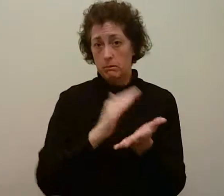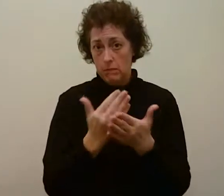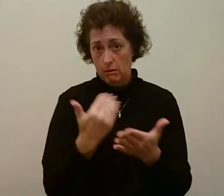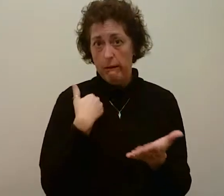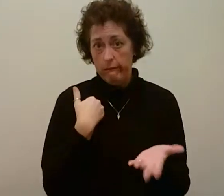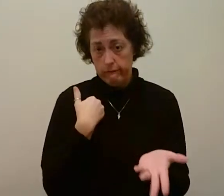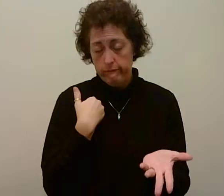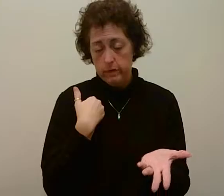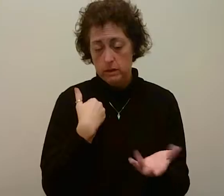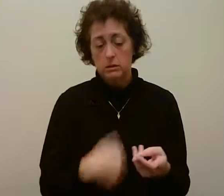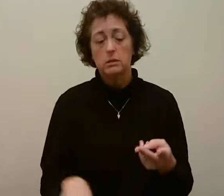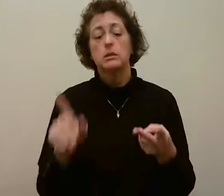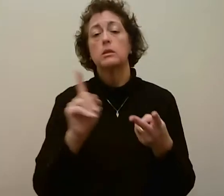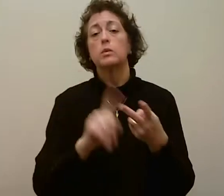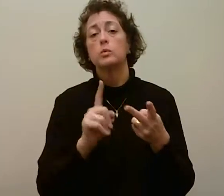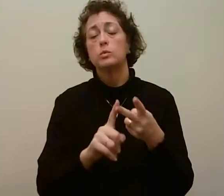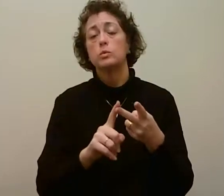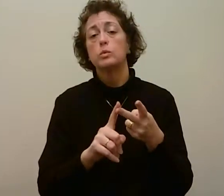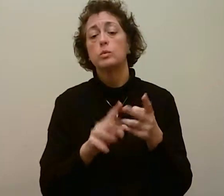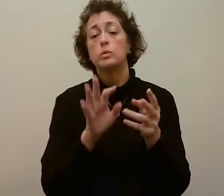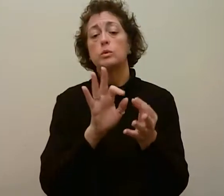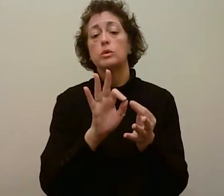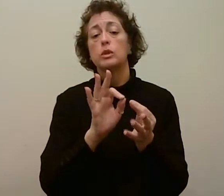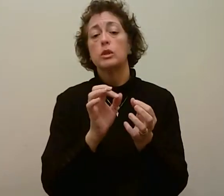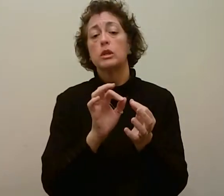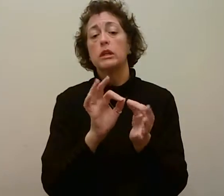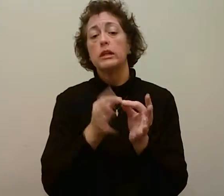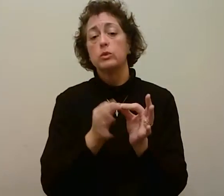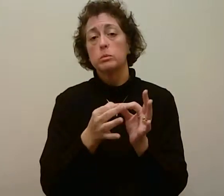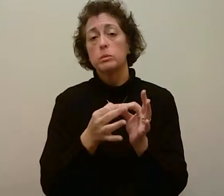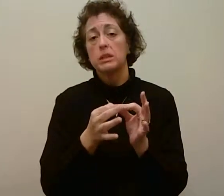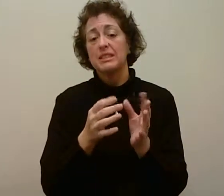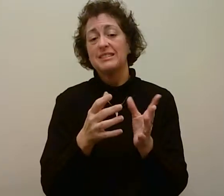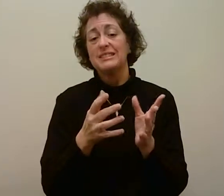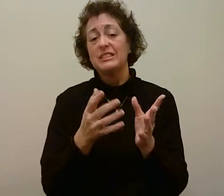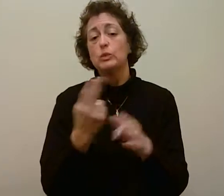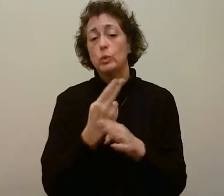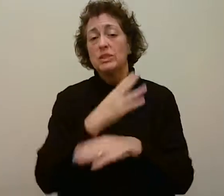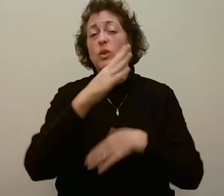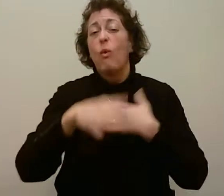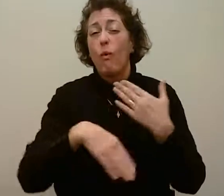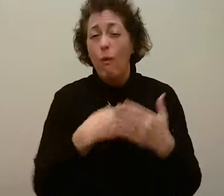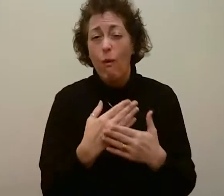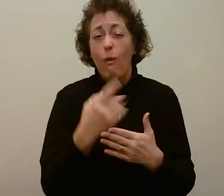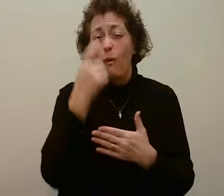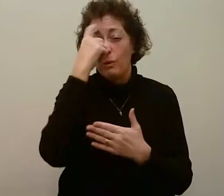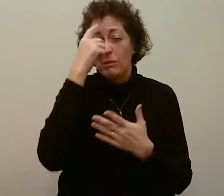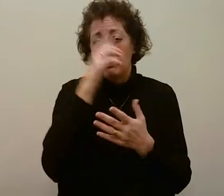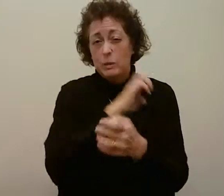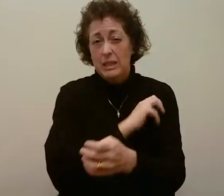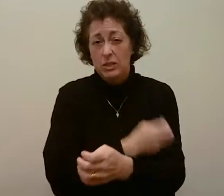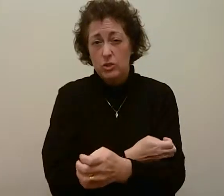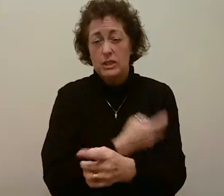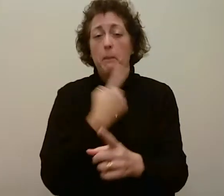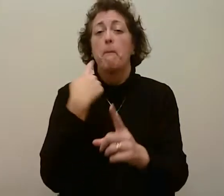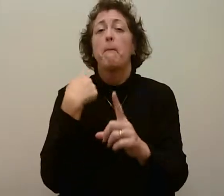that interpretation takes up all of the mental energy and sometimes needs more than what we have available.